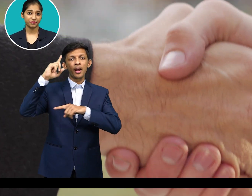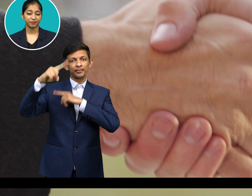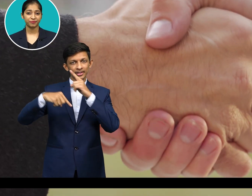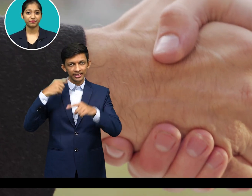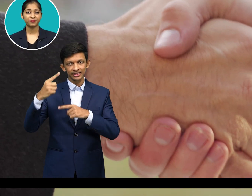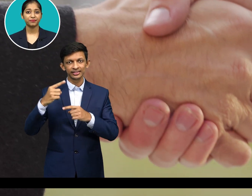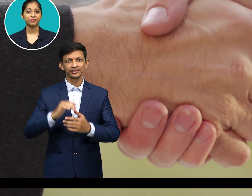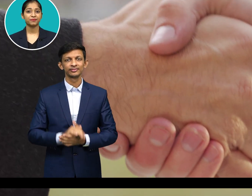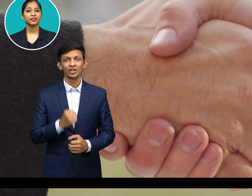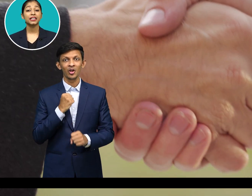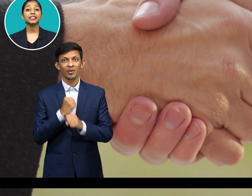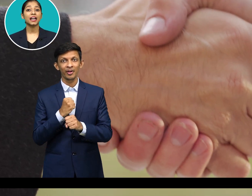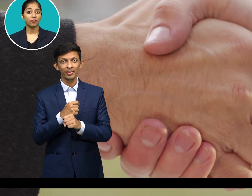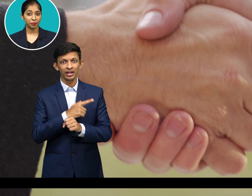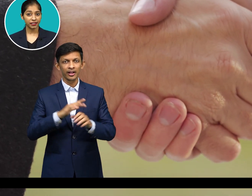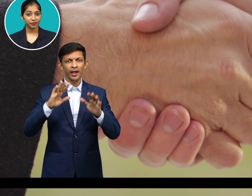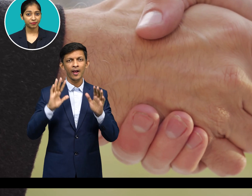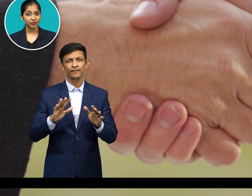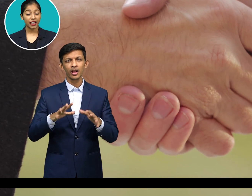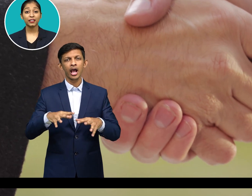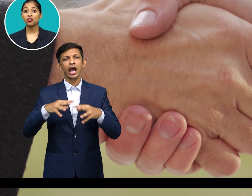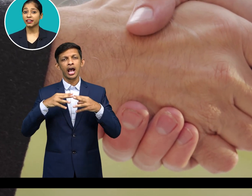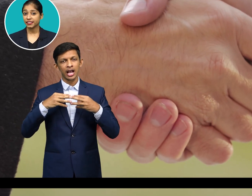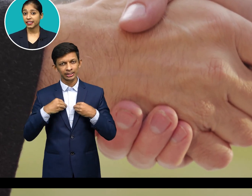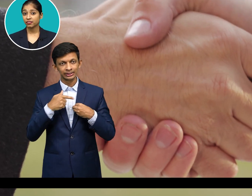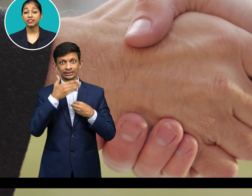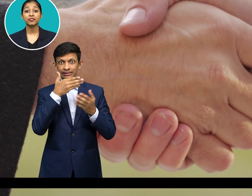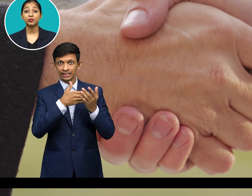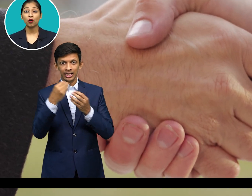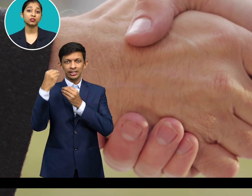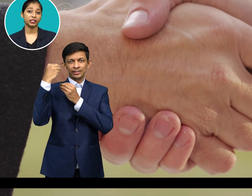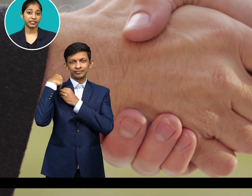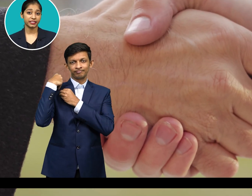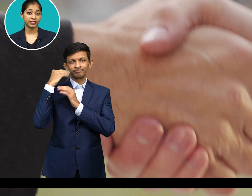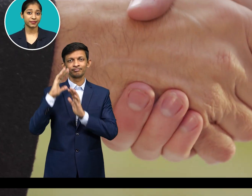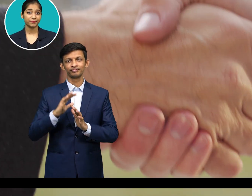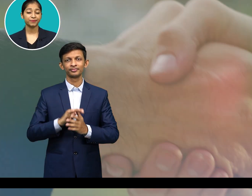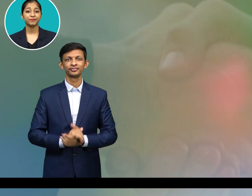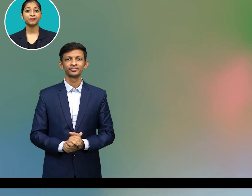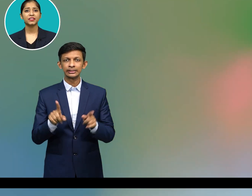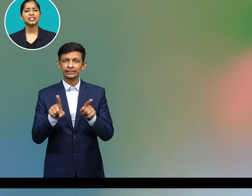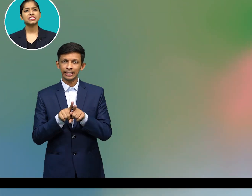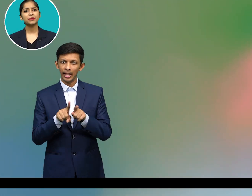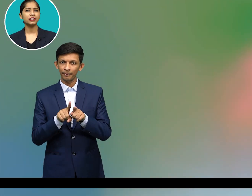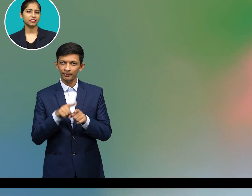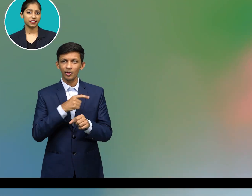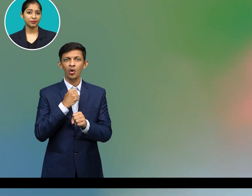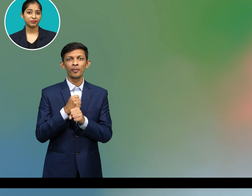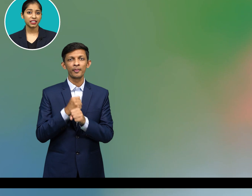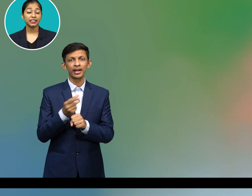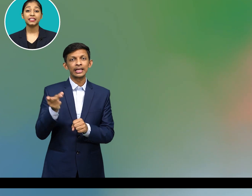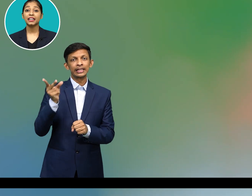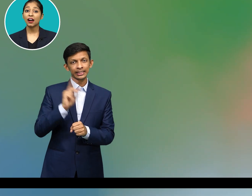industries. The government had to undertake these responsibilities.